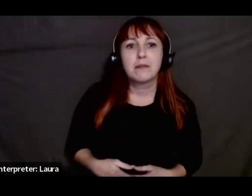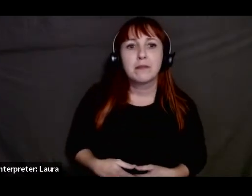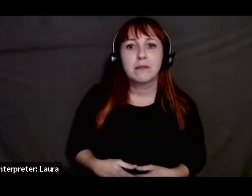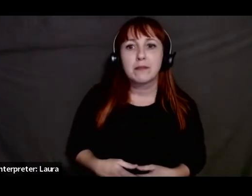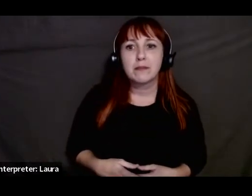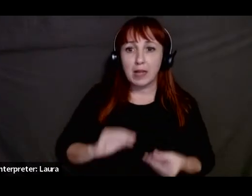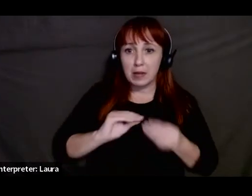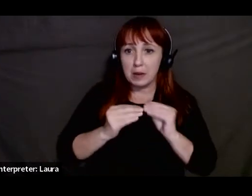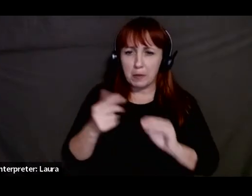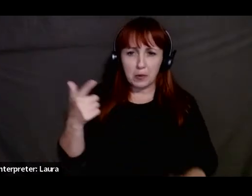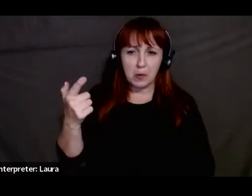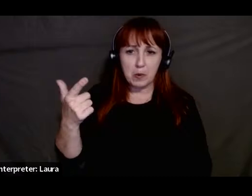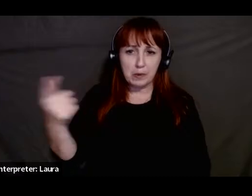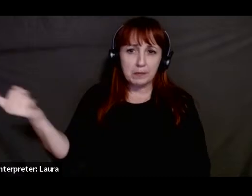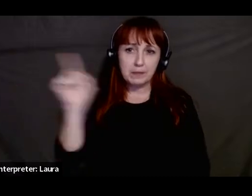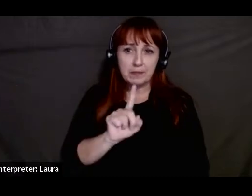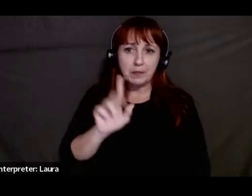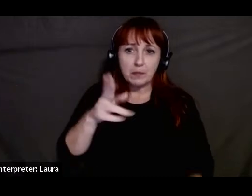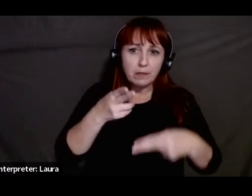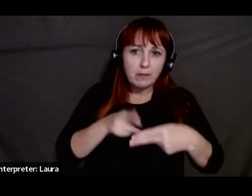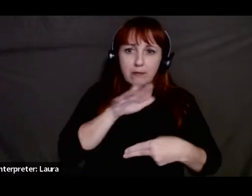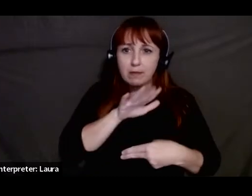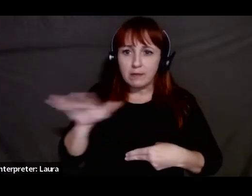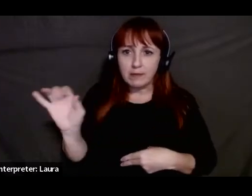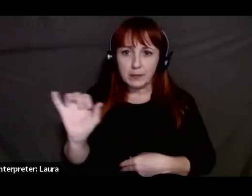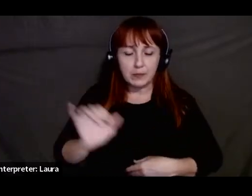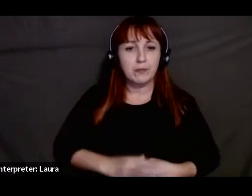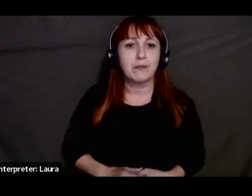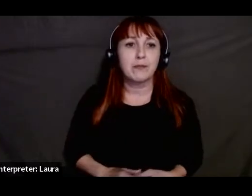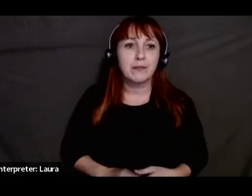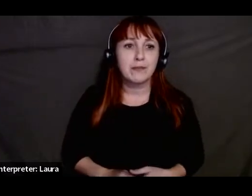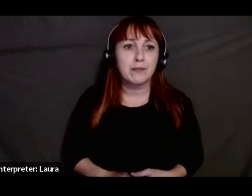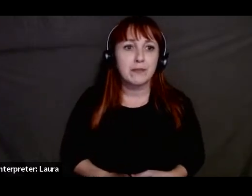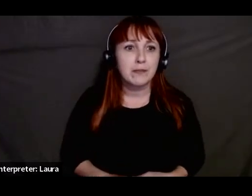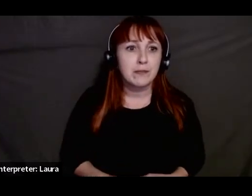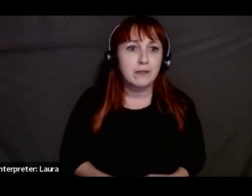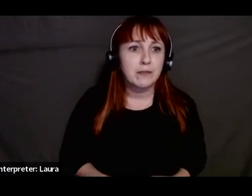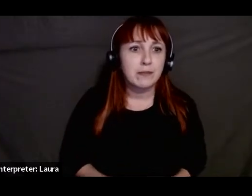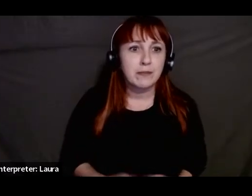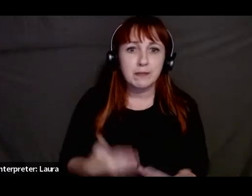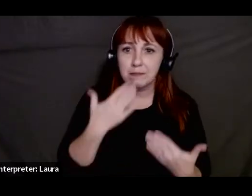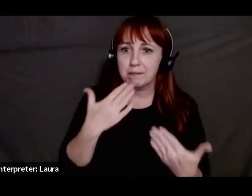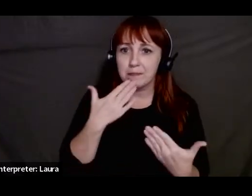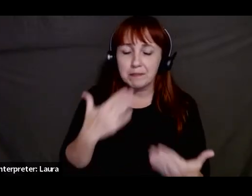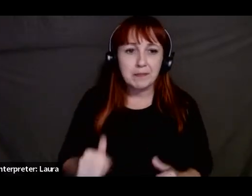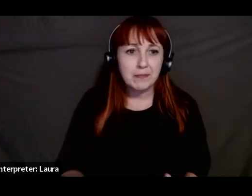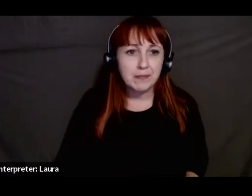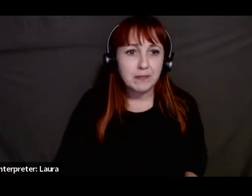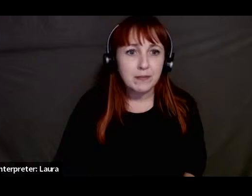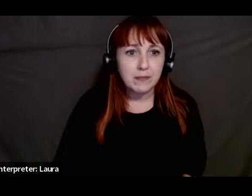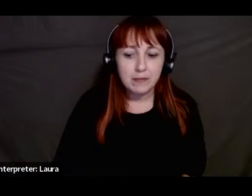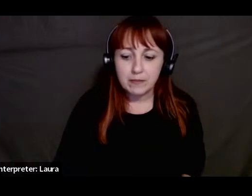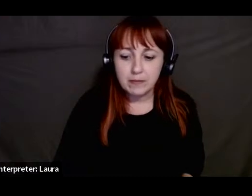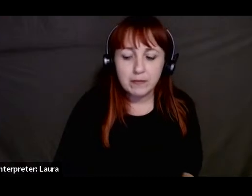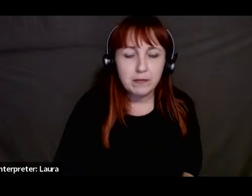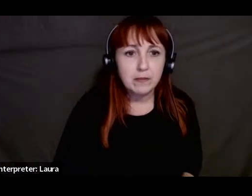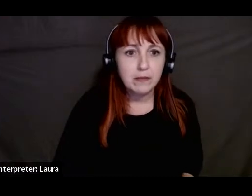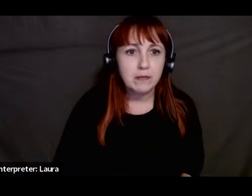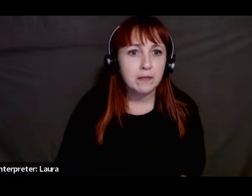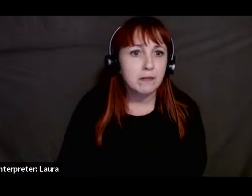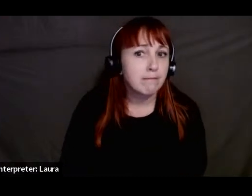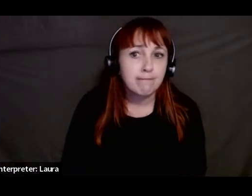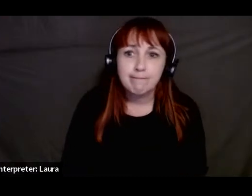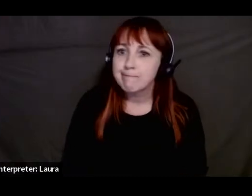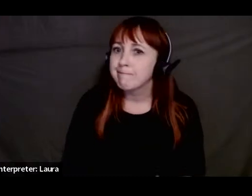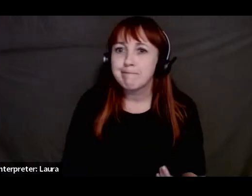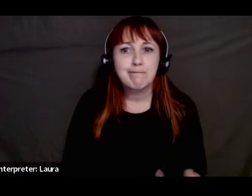come up. Say your name, spell your name, and then you can start. Mahalo. Good evening. My name is